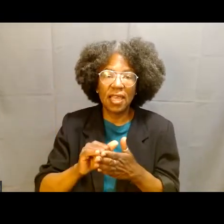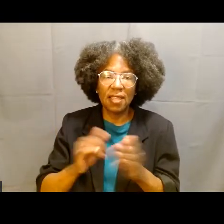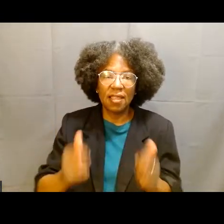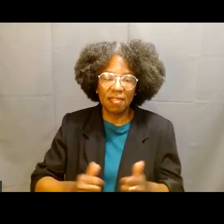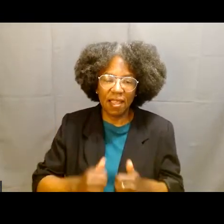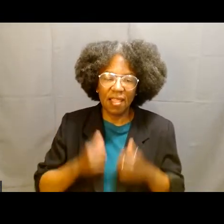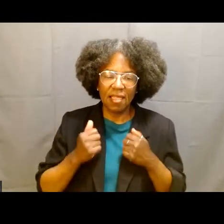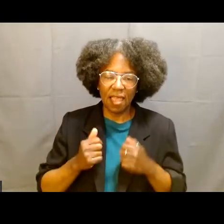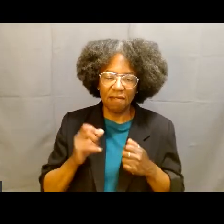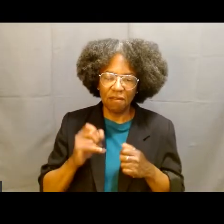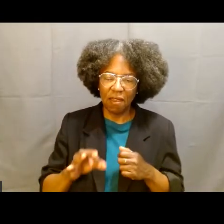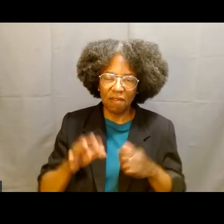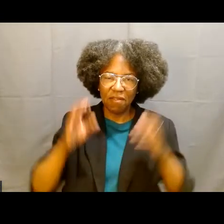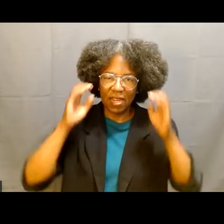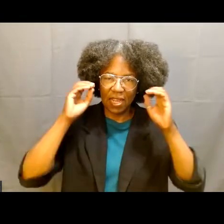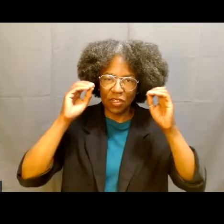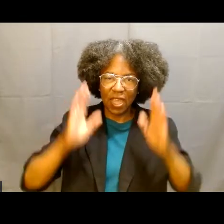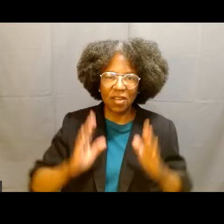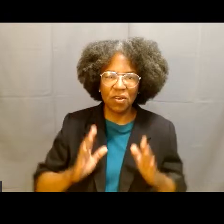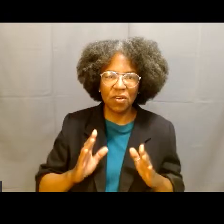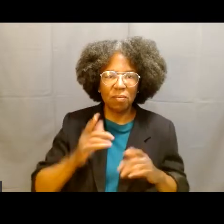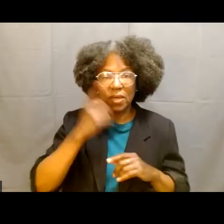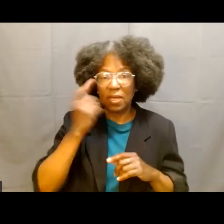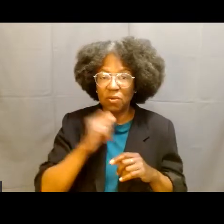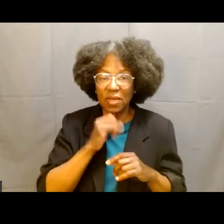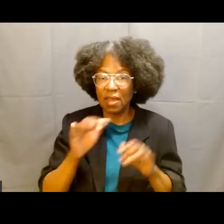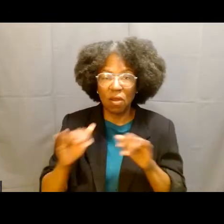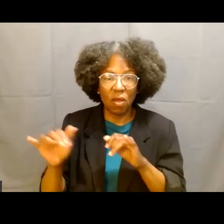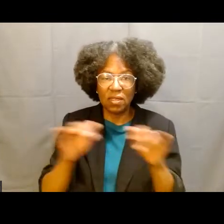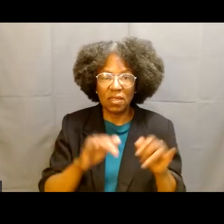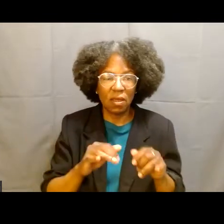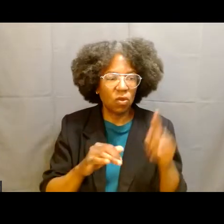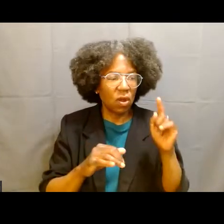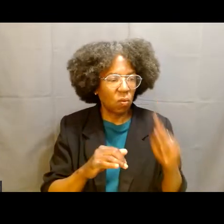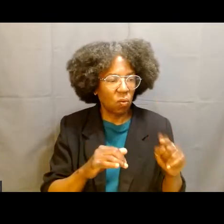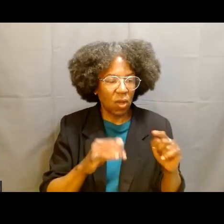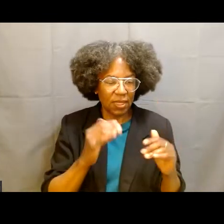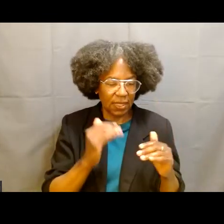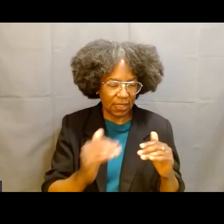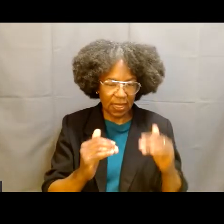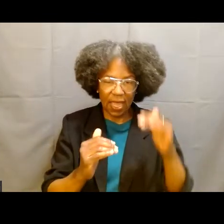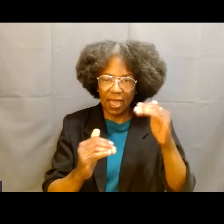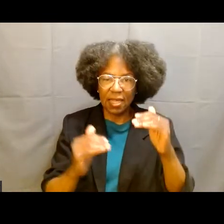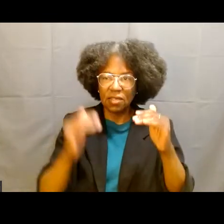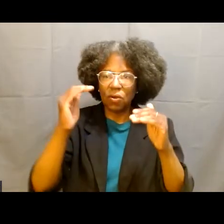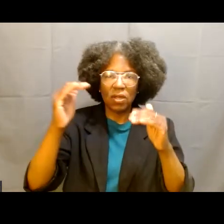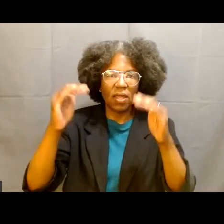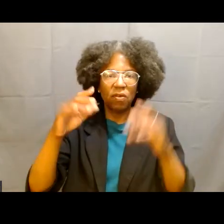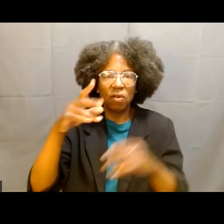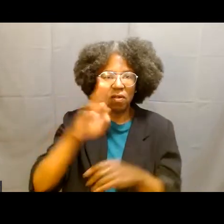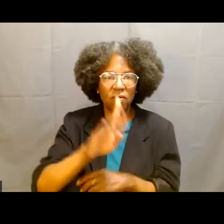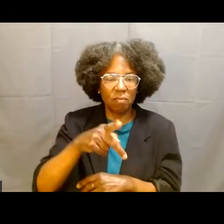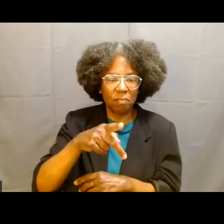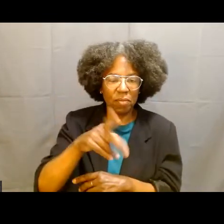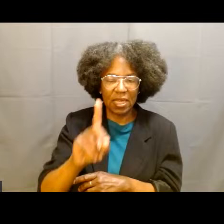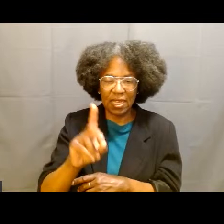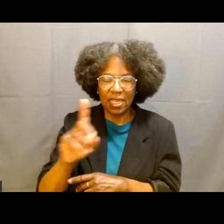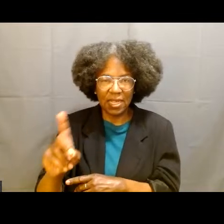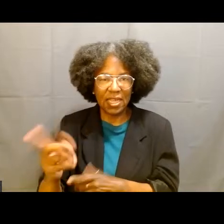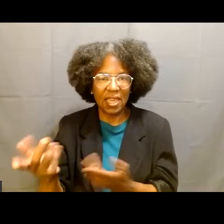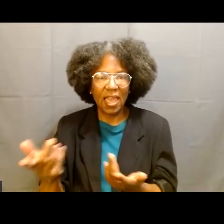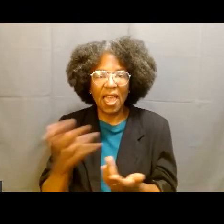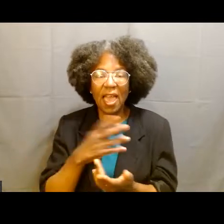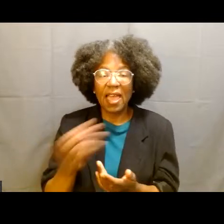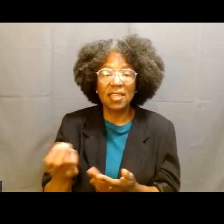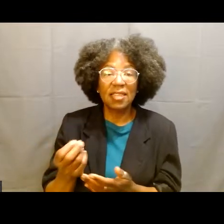forms, because we're not all alike. You're either one stage or another of PD, and it looks very different. And